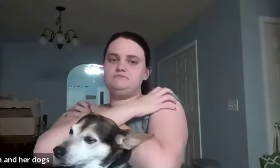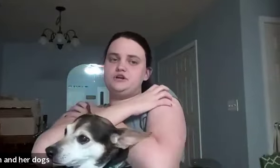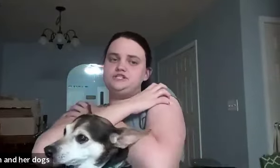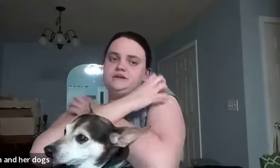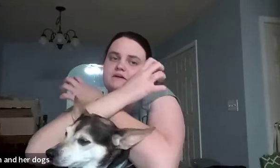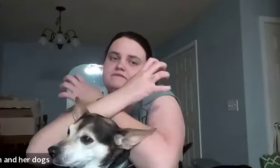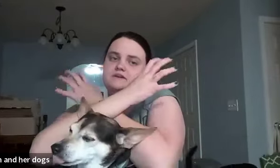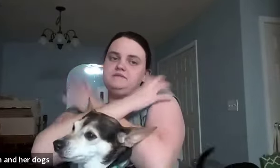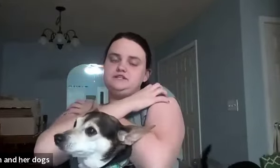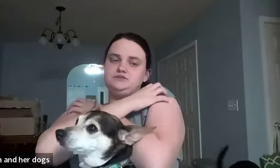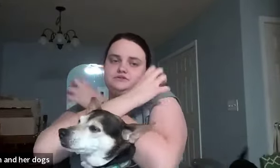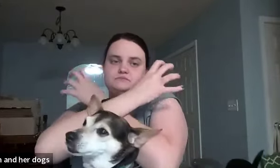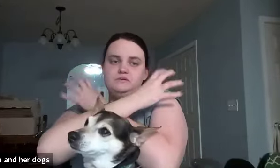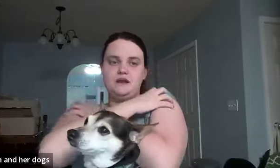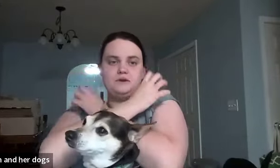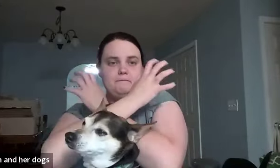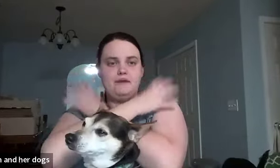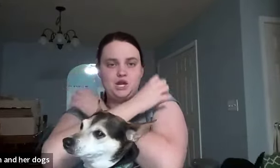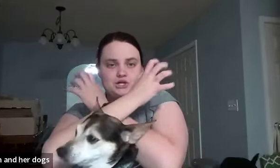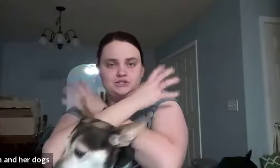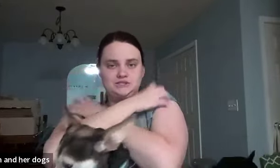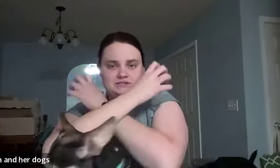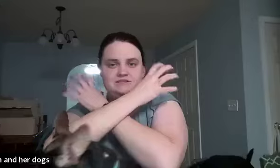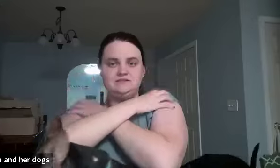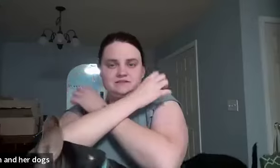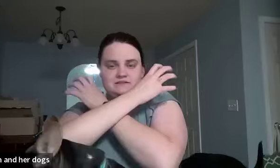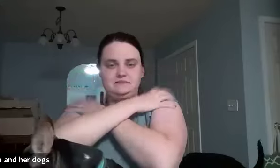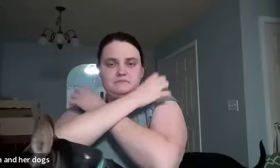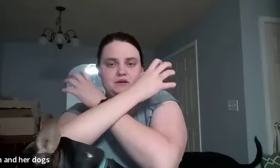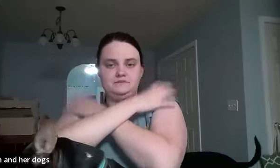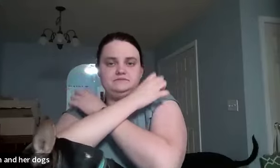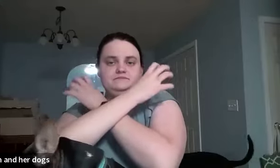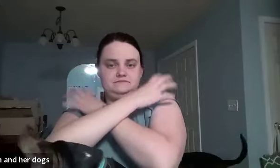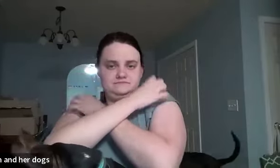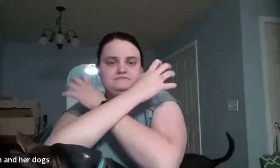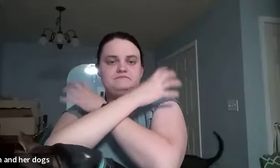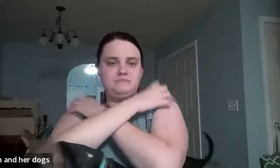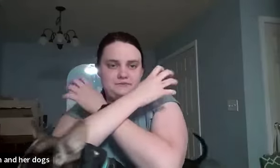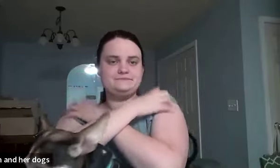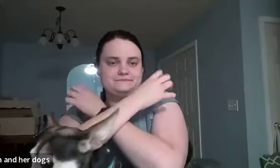I'm brushing on my finger, my shoulders, and pulling up. Bear. Bear. Bear.